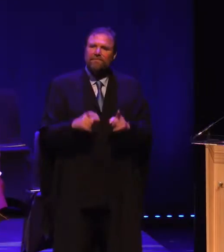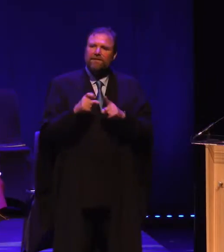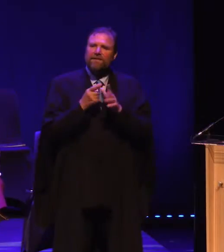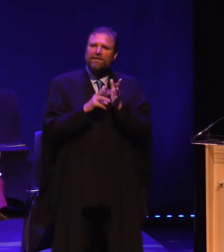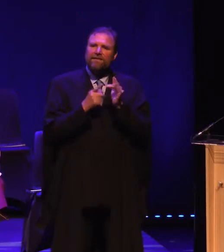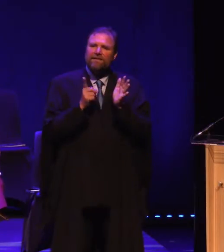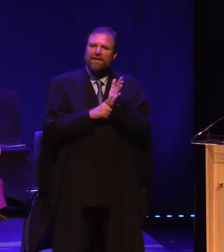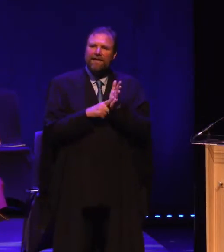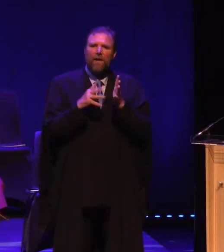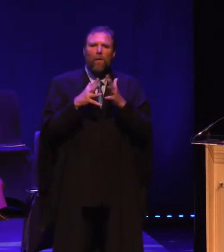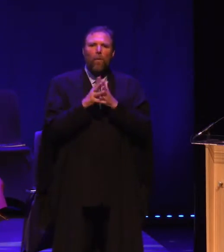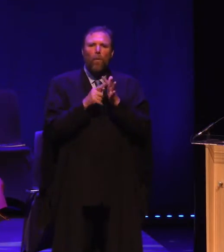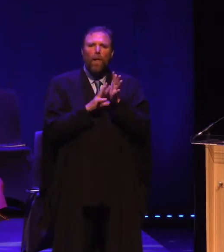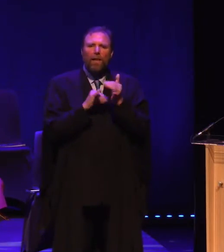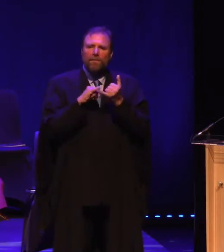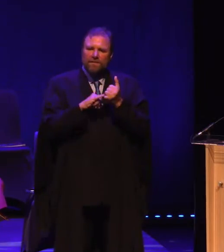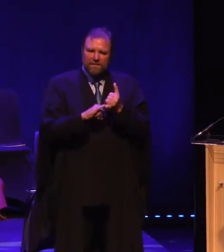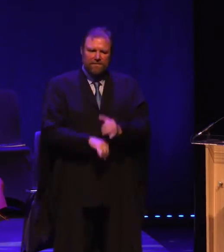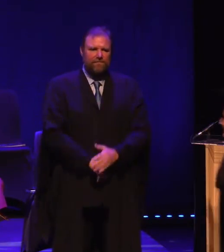Danielle Wells.